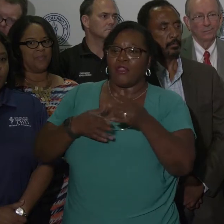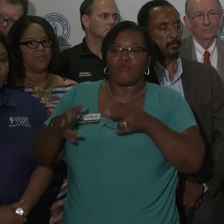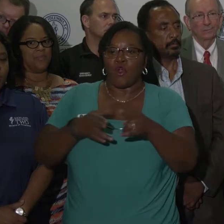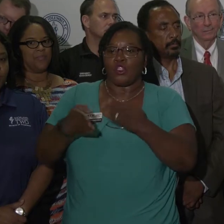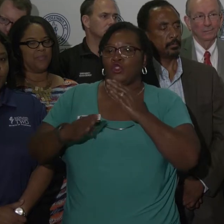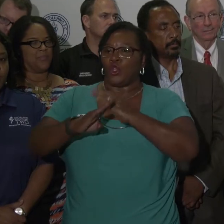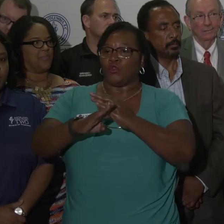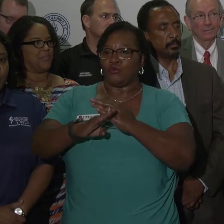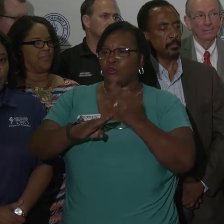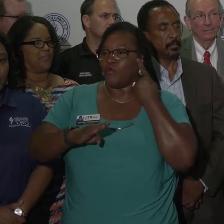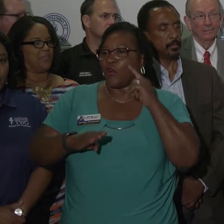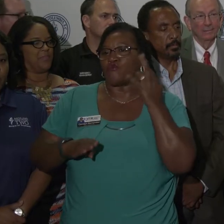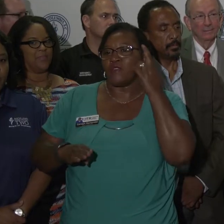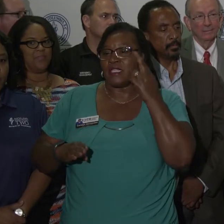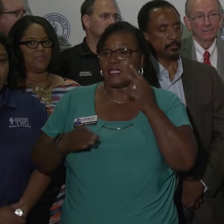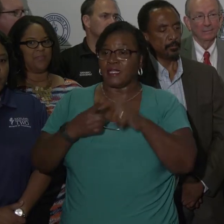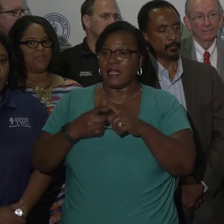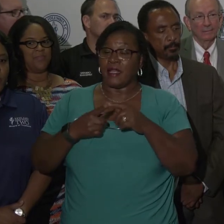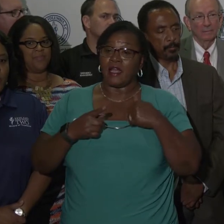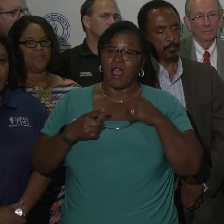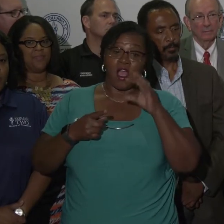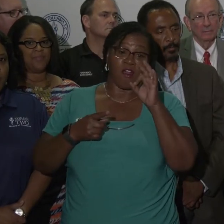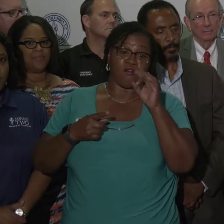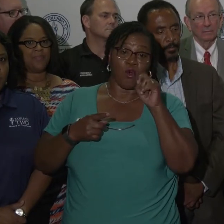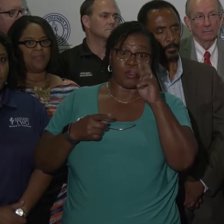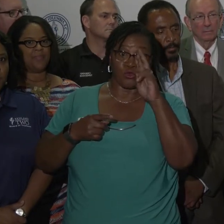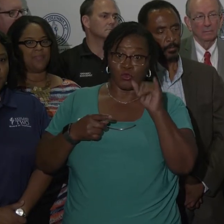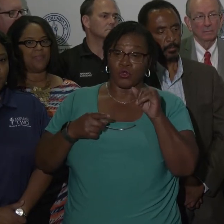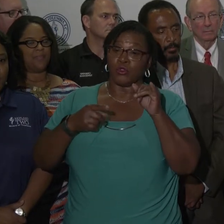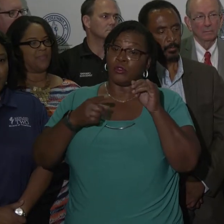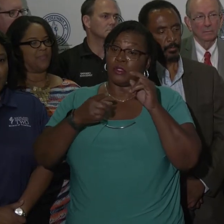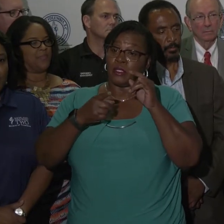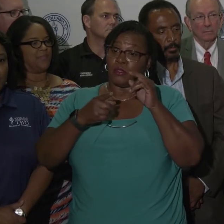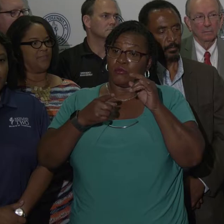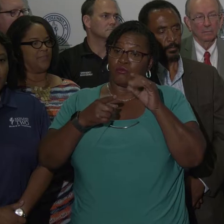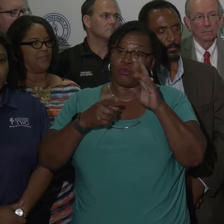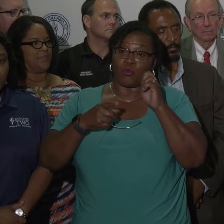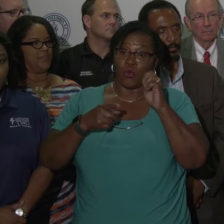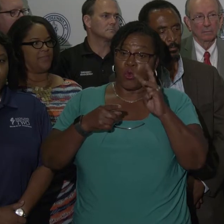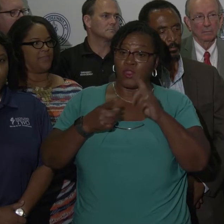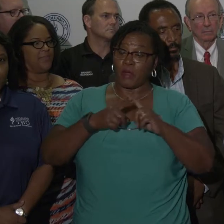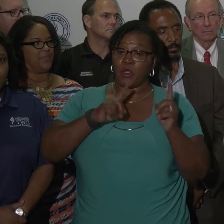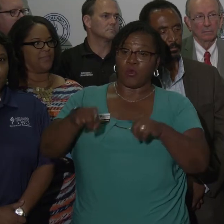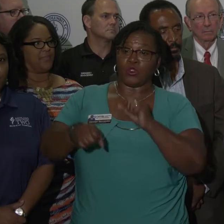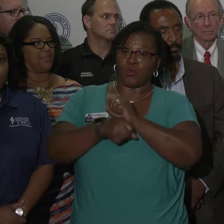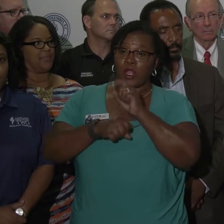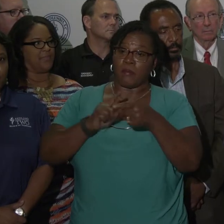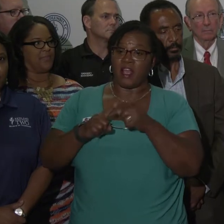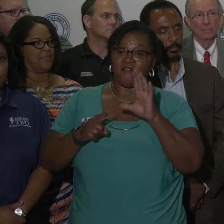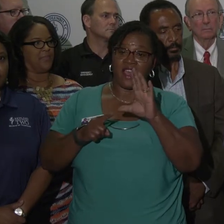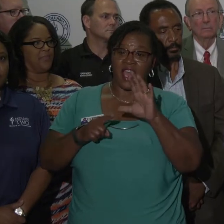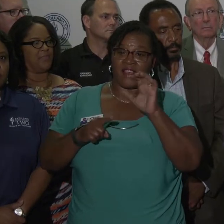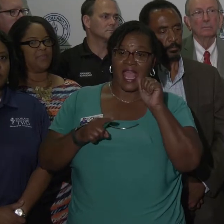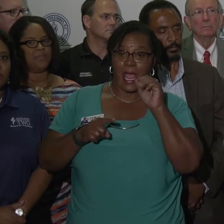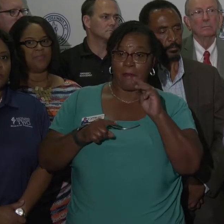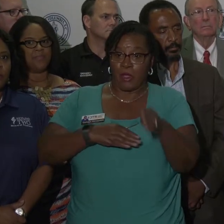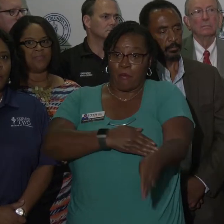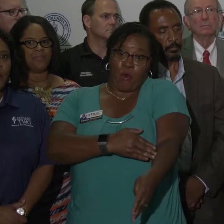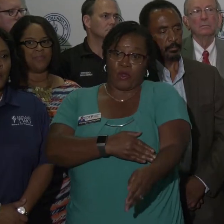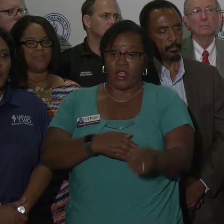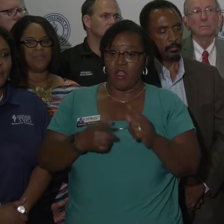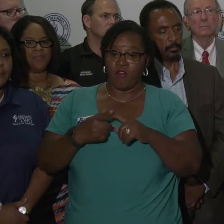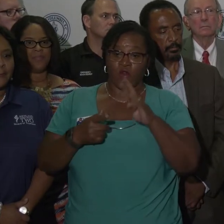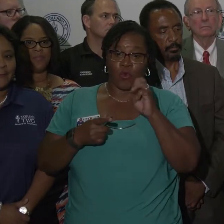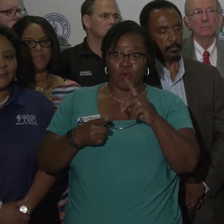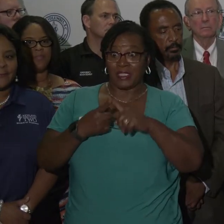generally. Our forester crews are on standby right now. They'll be reporting to work about 5 a.m. in the morning for crews that we have